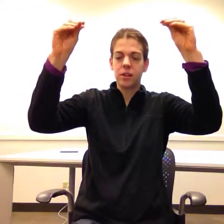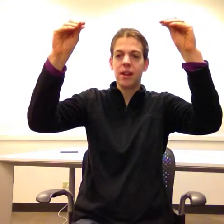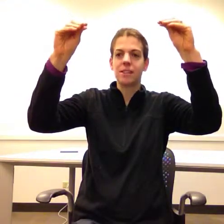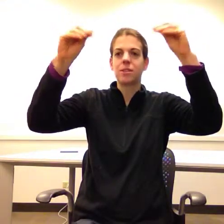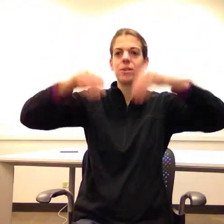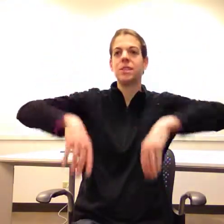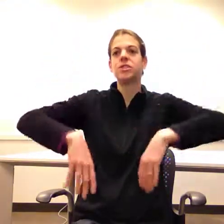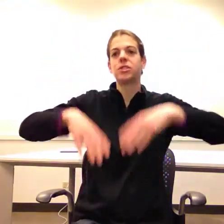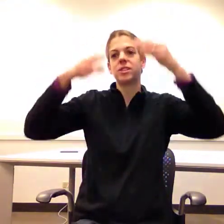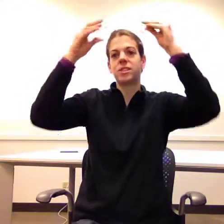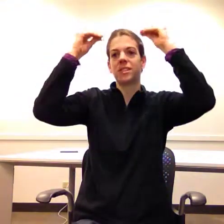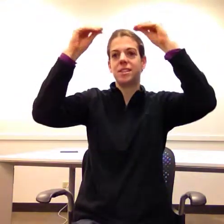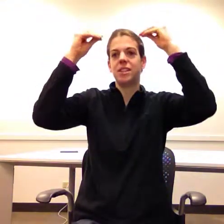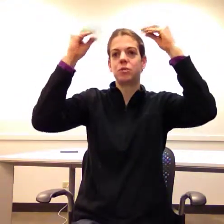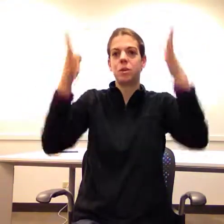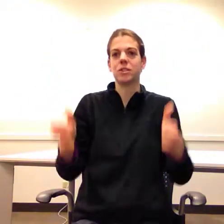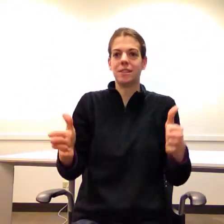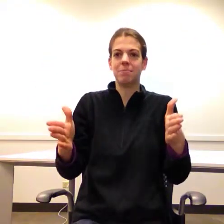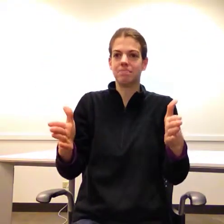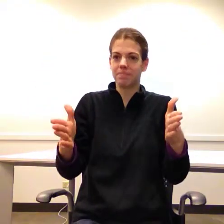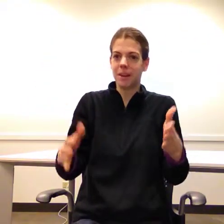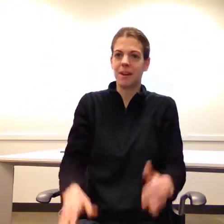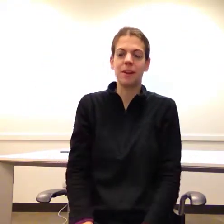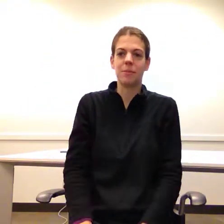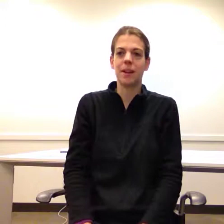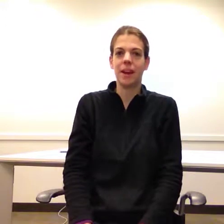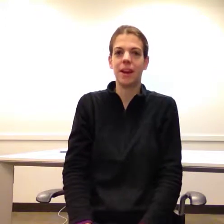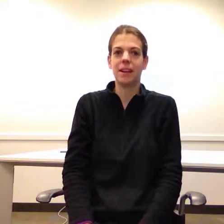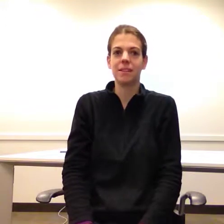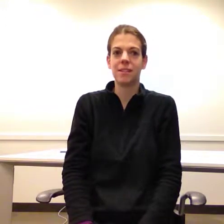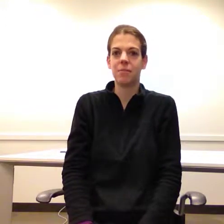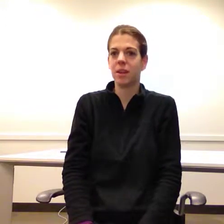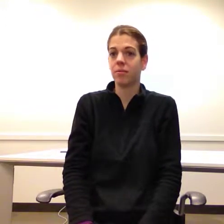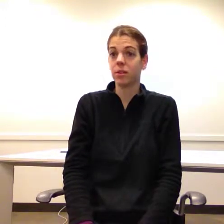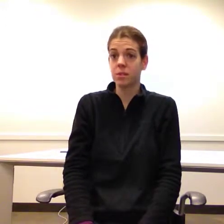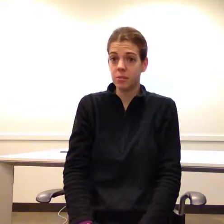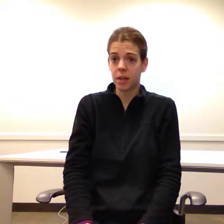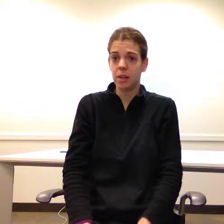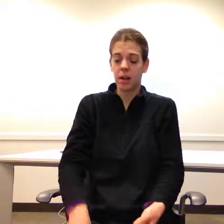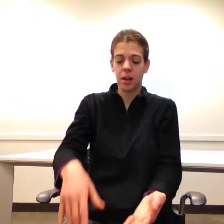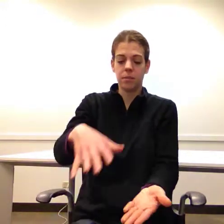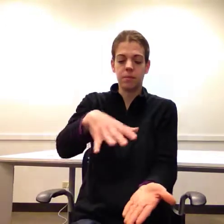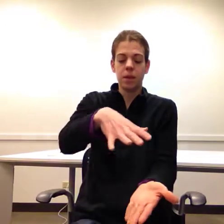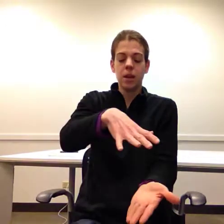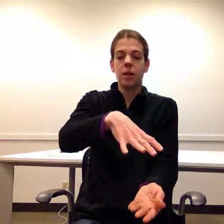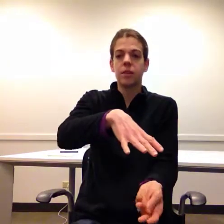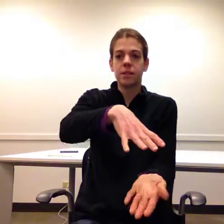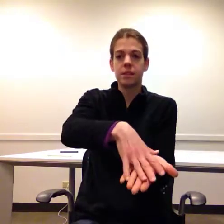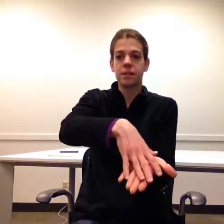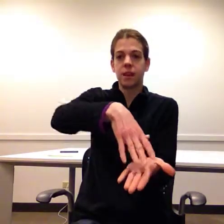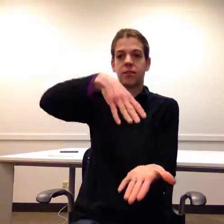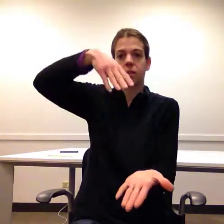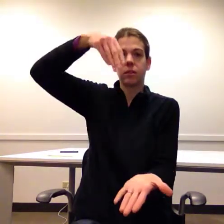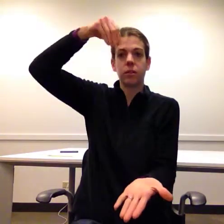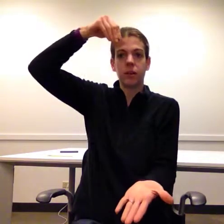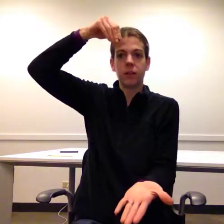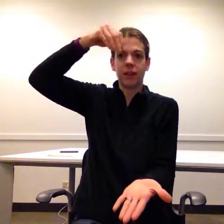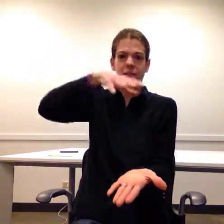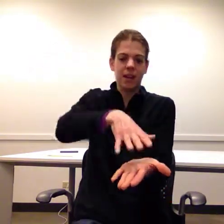and so a teacher is just a teach person. And same thing for a student. This is the sign for learn, like you're taking